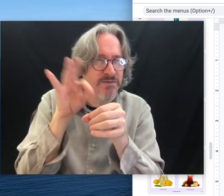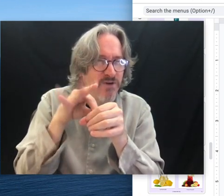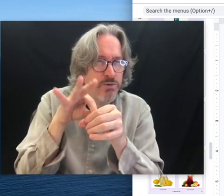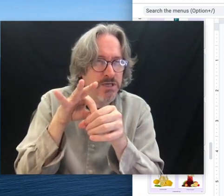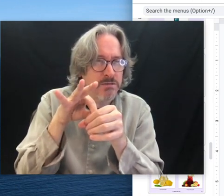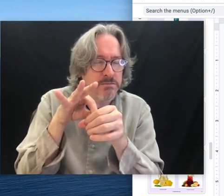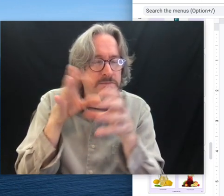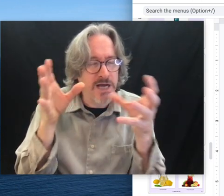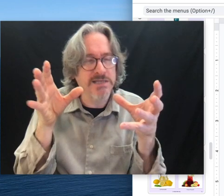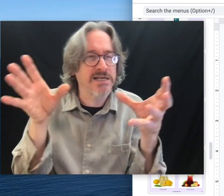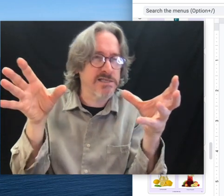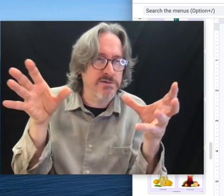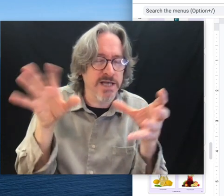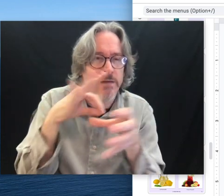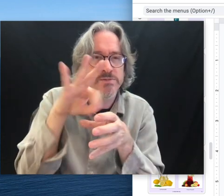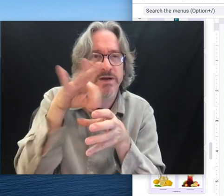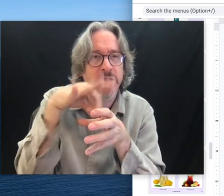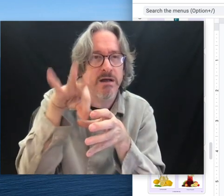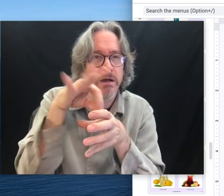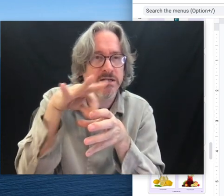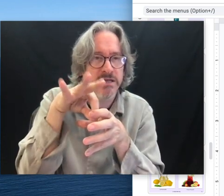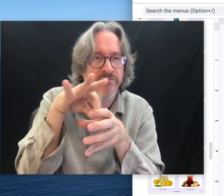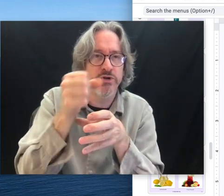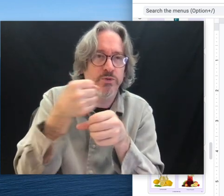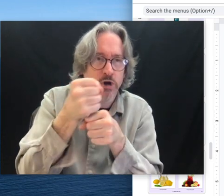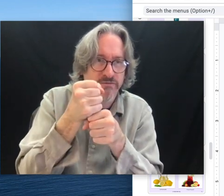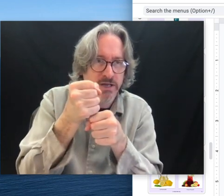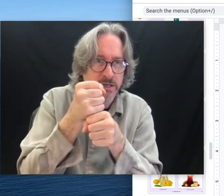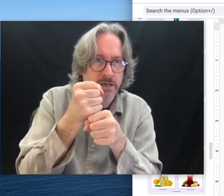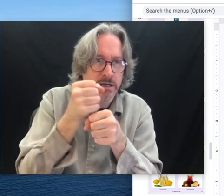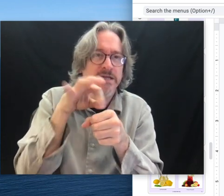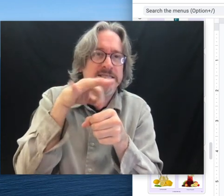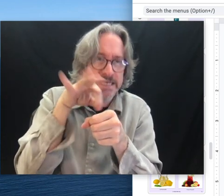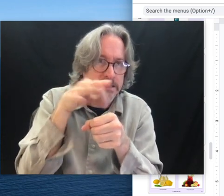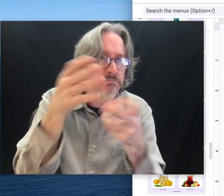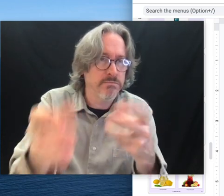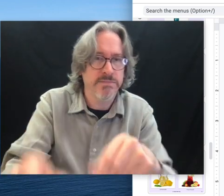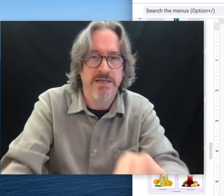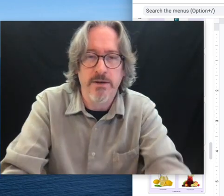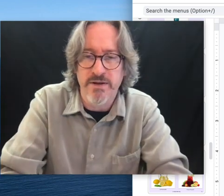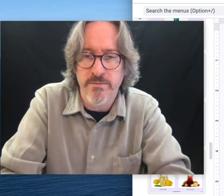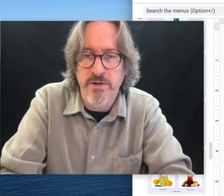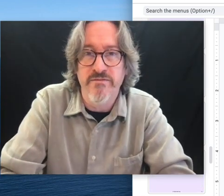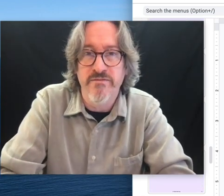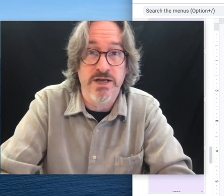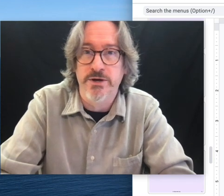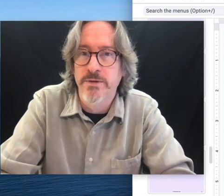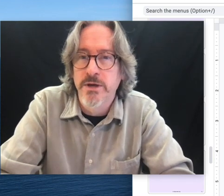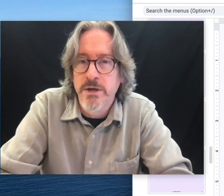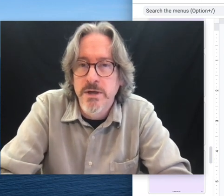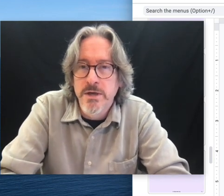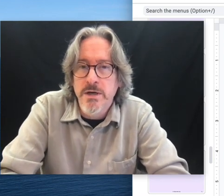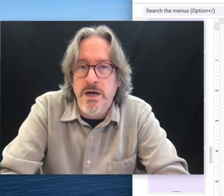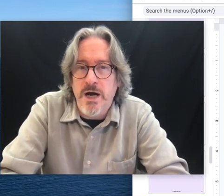confusing with vote. Context usually helps, but if you do coffee, tea, that'll be very